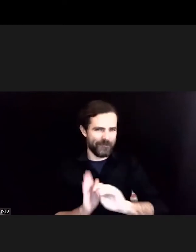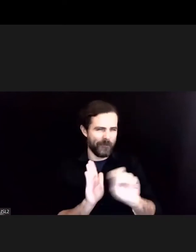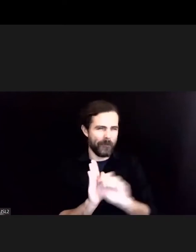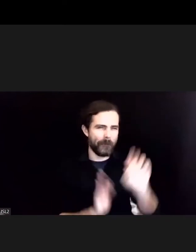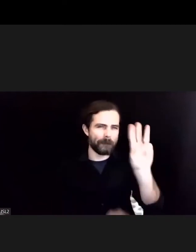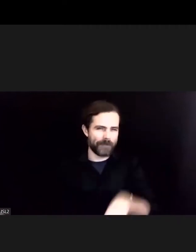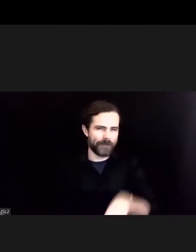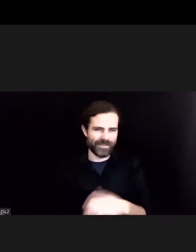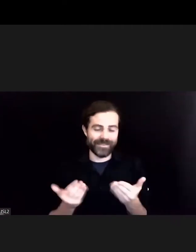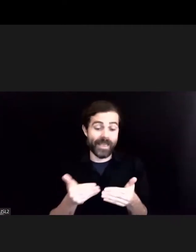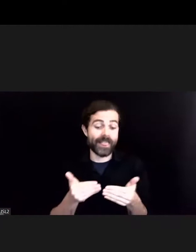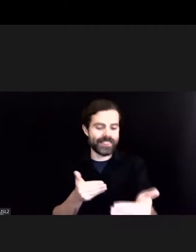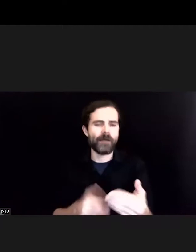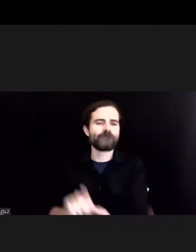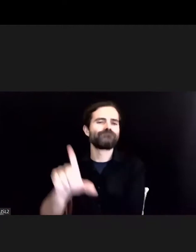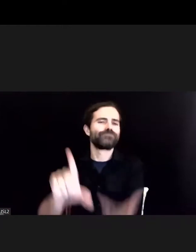yours again.